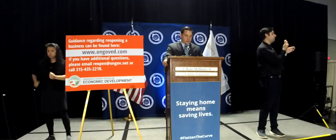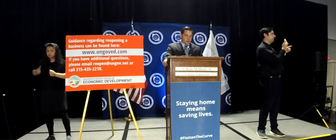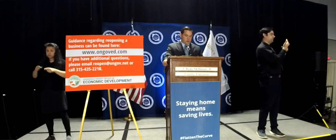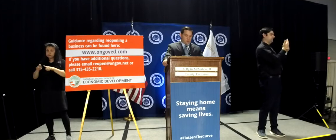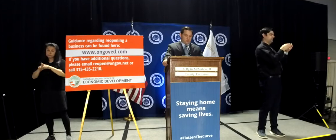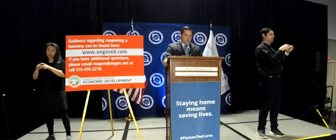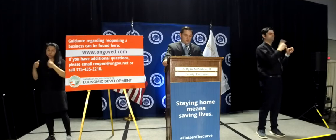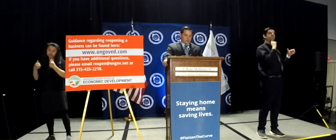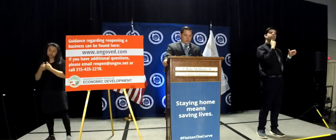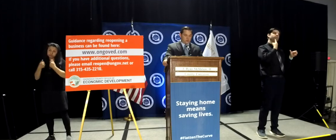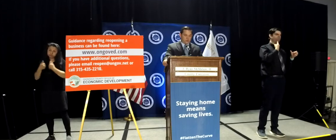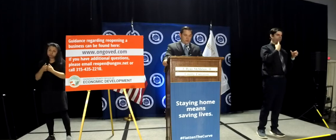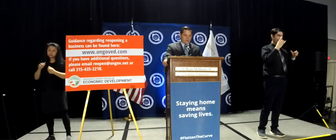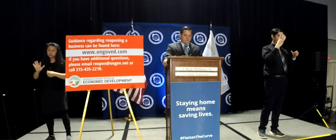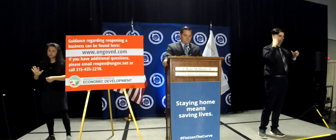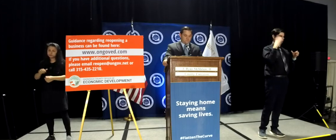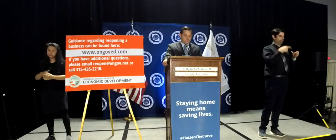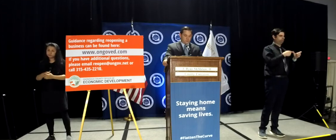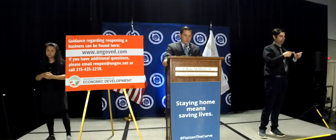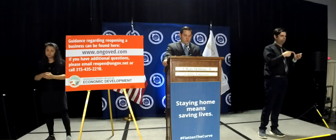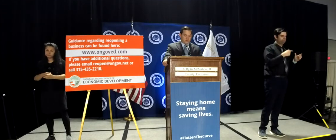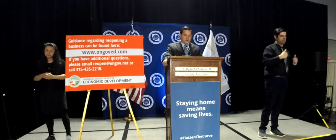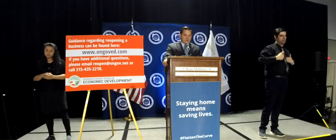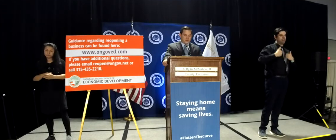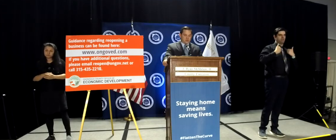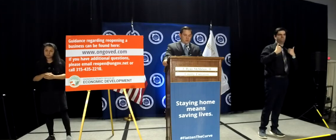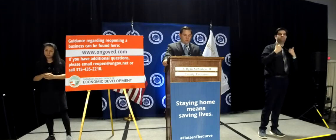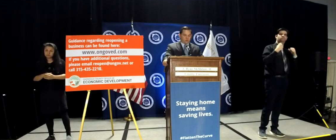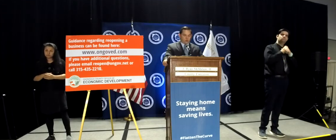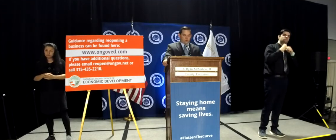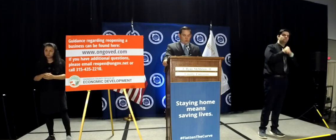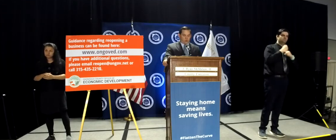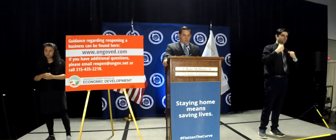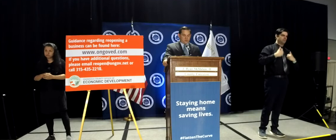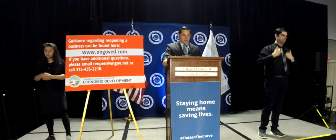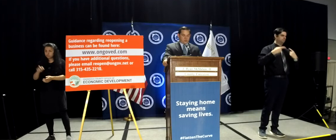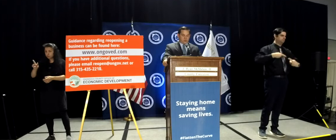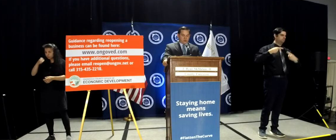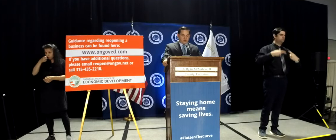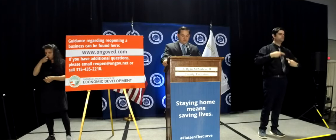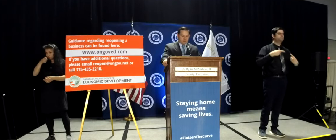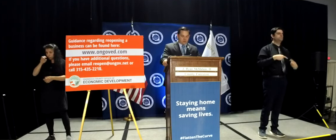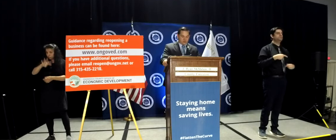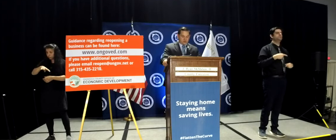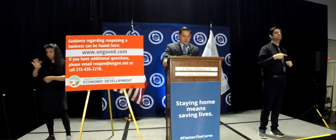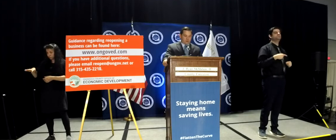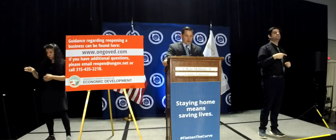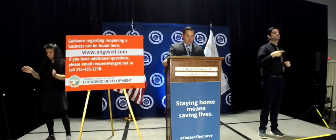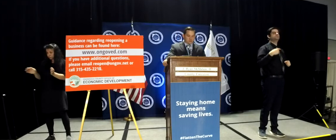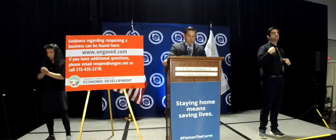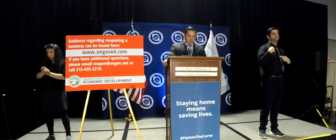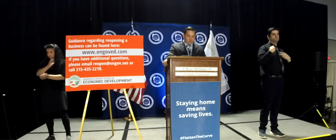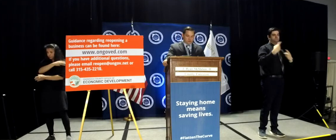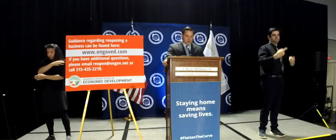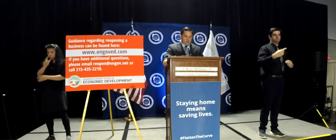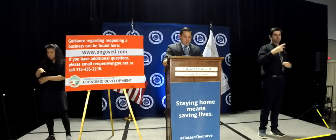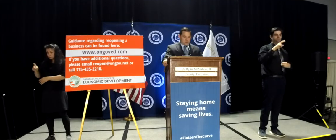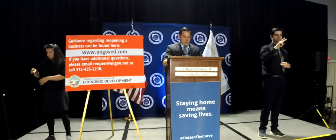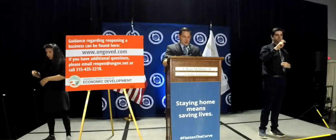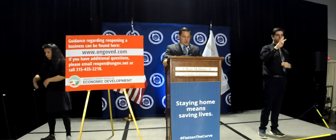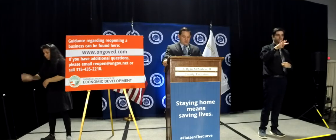prayers going into the weekend. To date, 244 people have been released from our